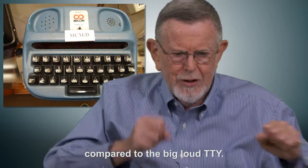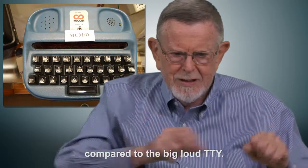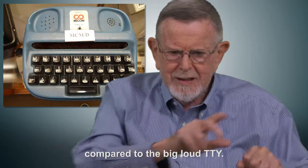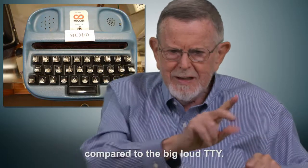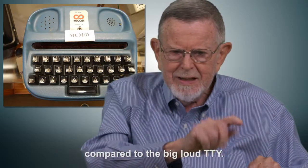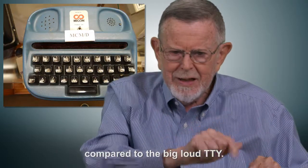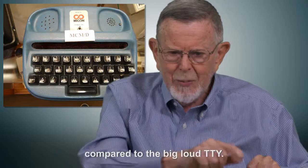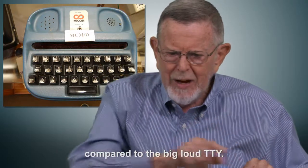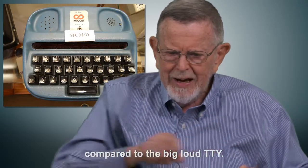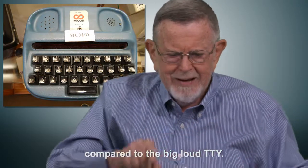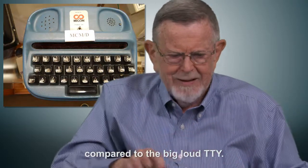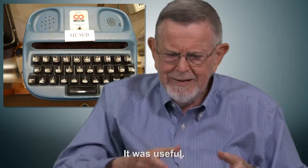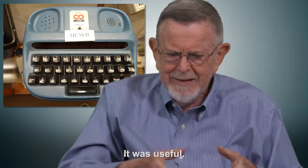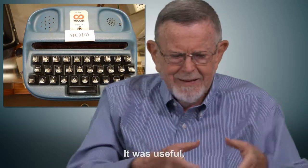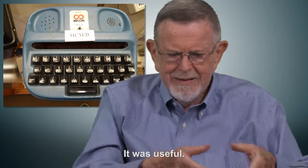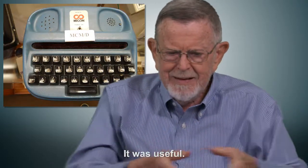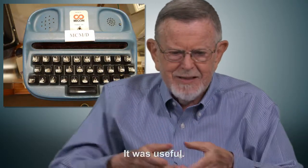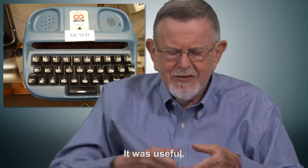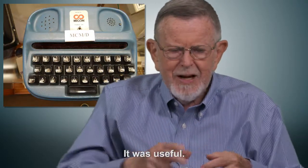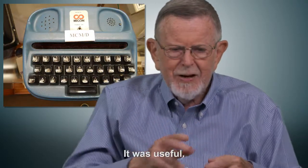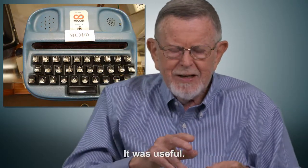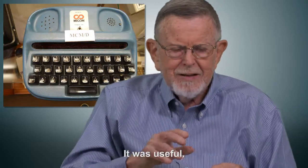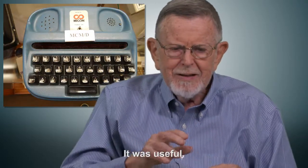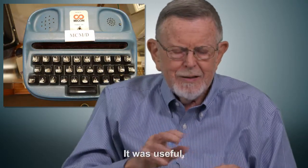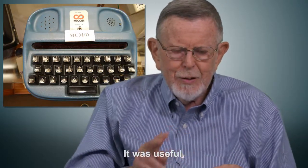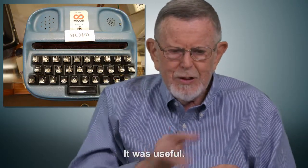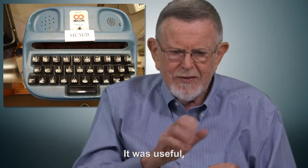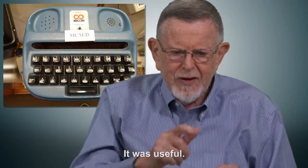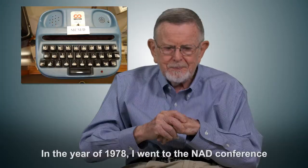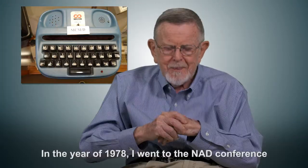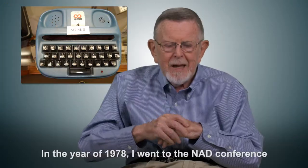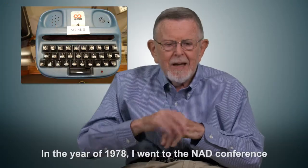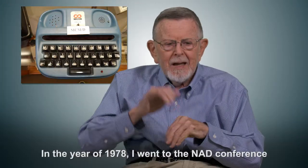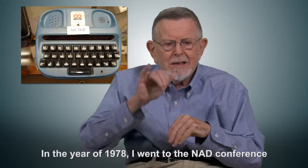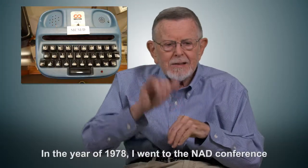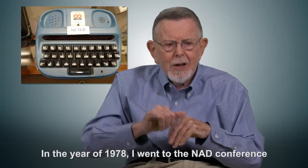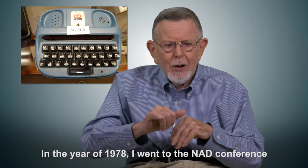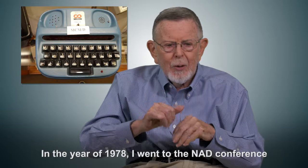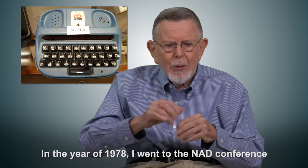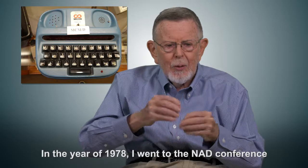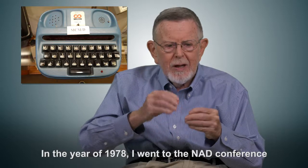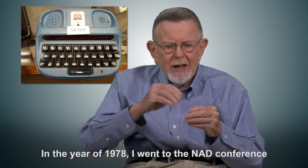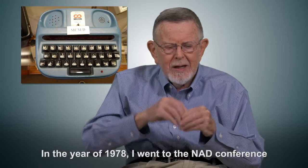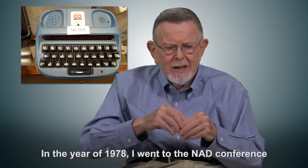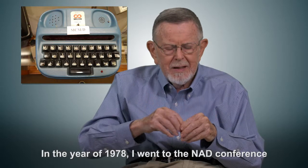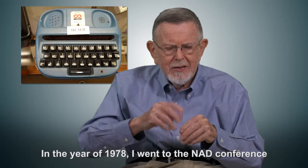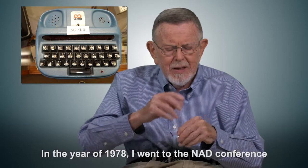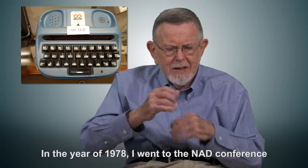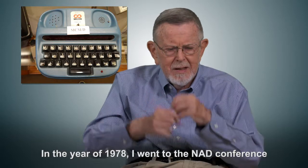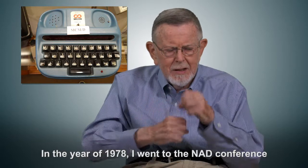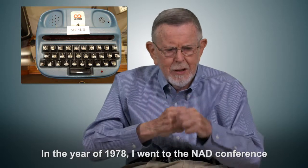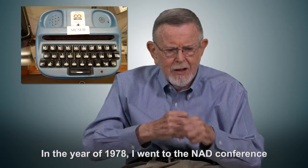North Sea, TTY, it's very useful. Um, so, in the year